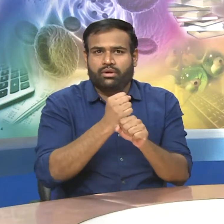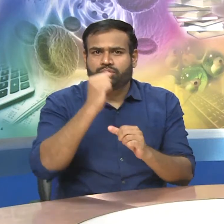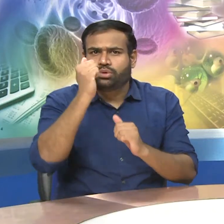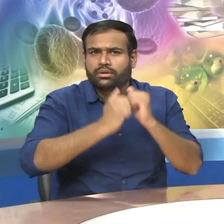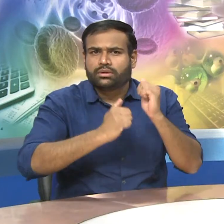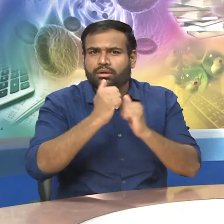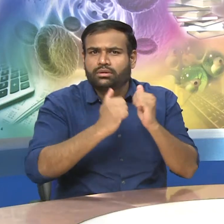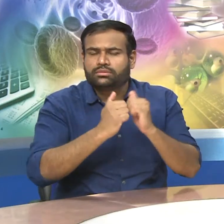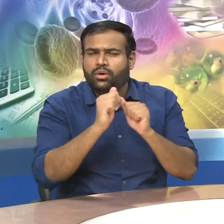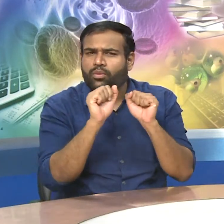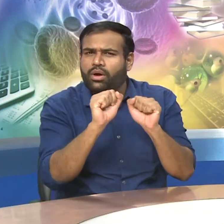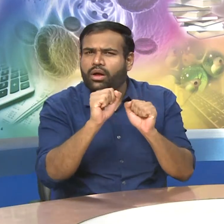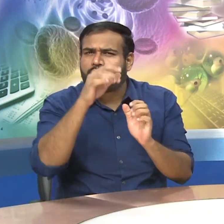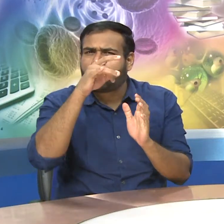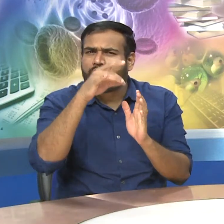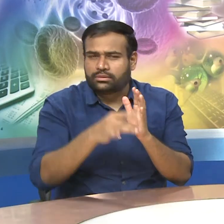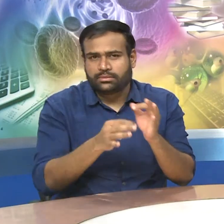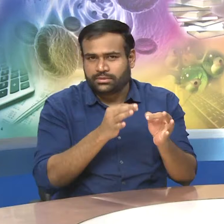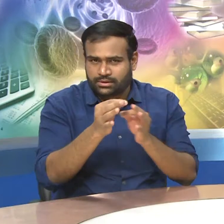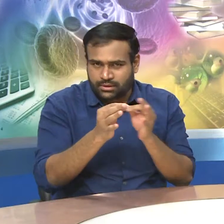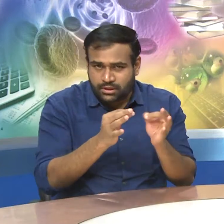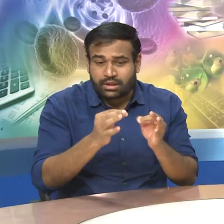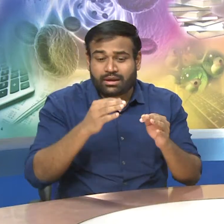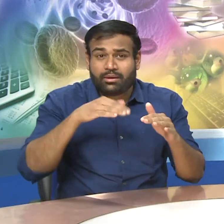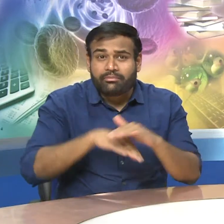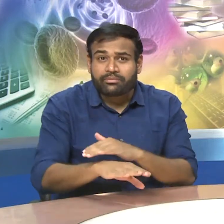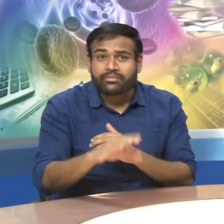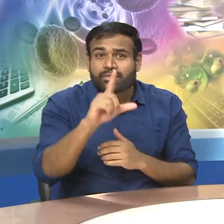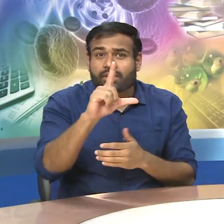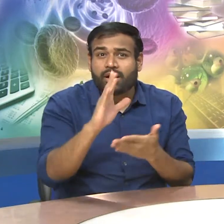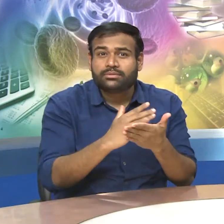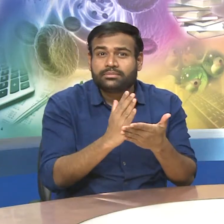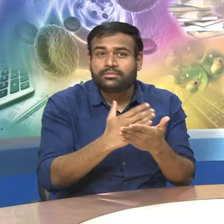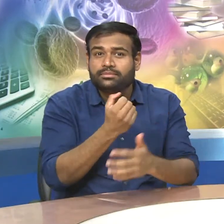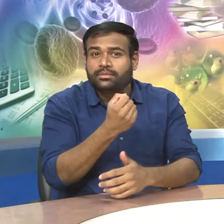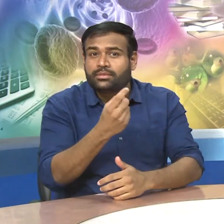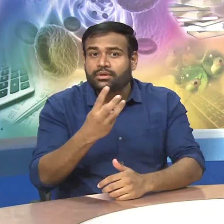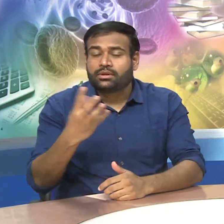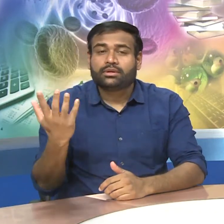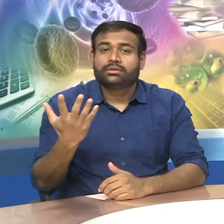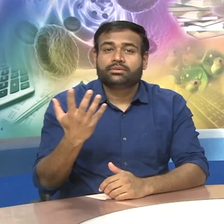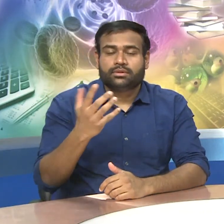Structure of Government, lesson number 14,